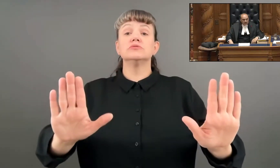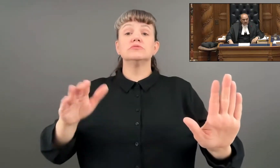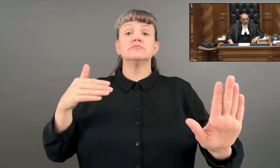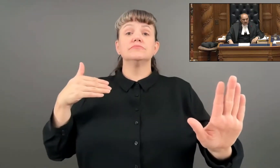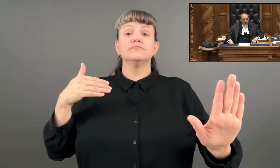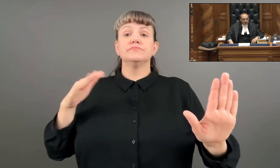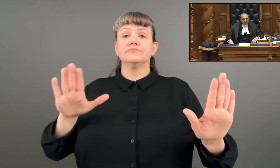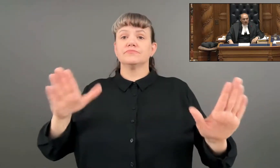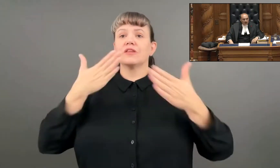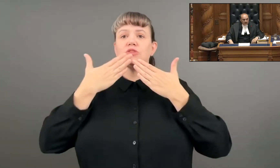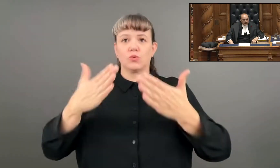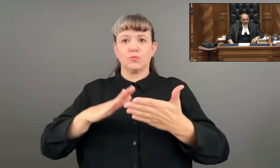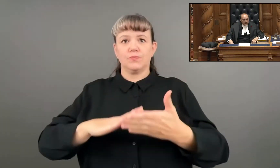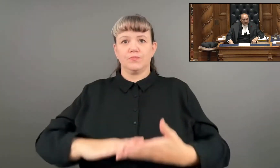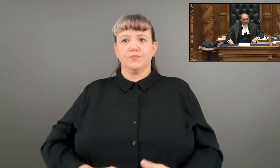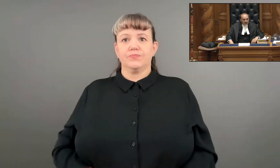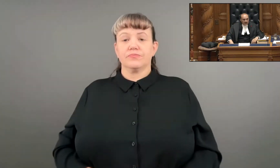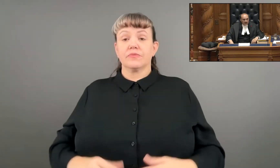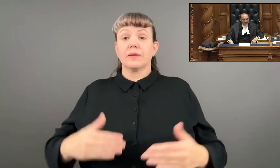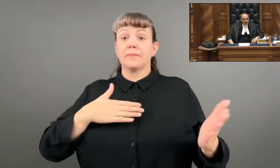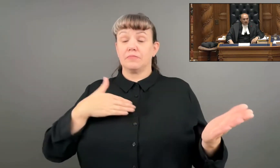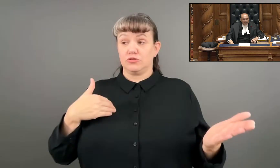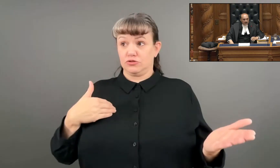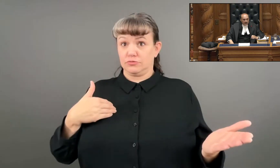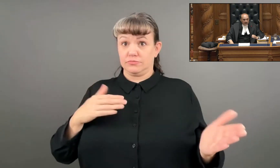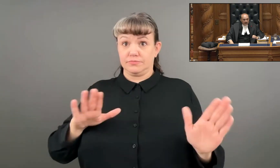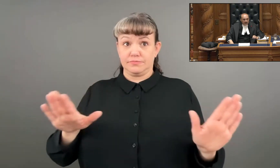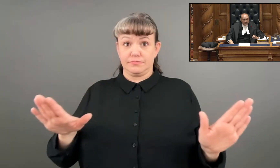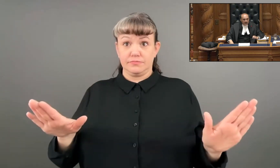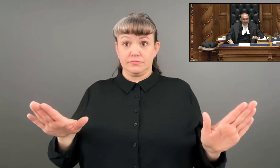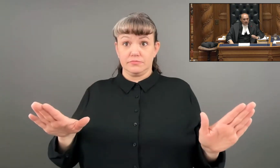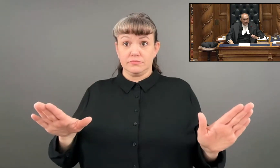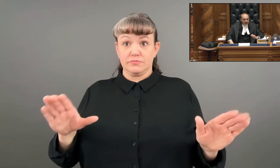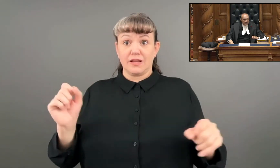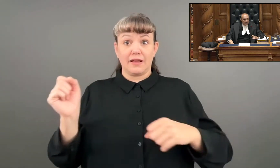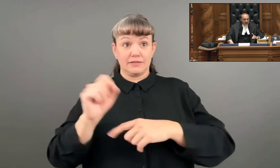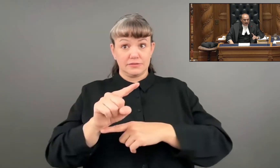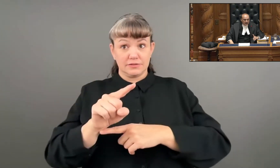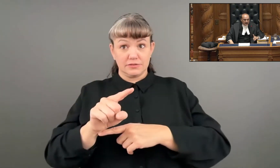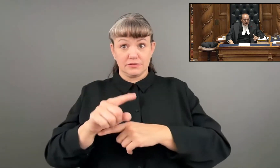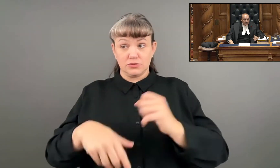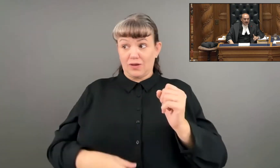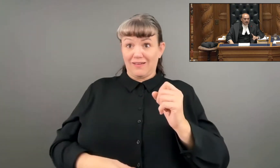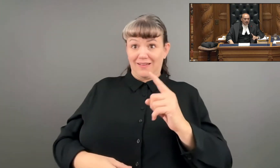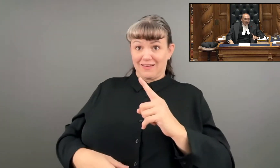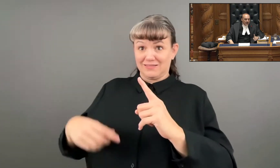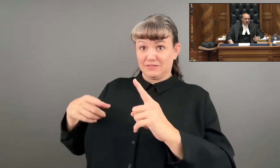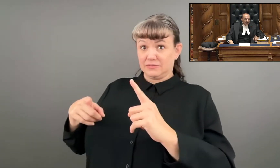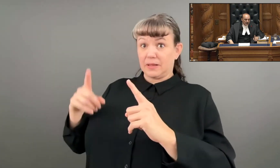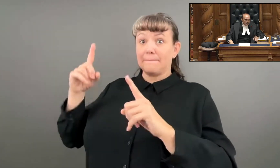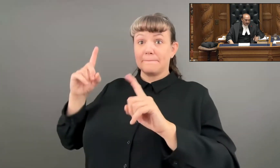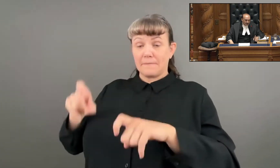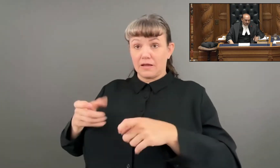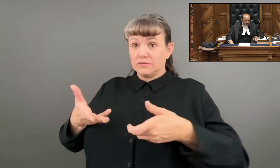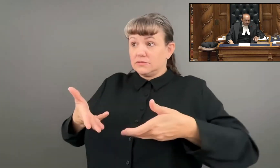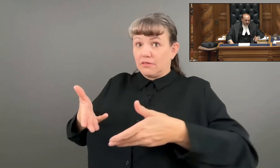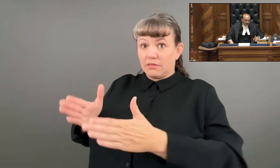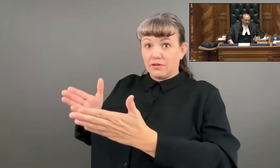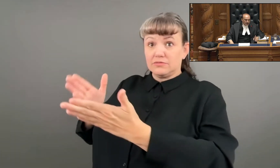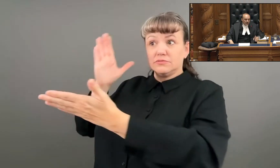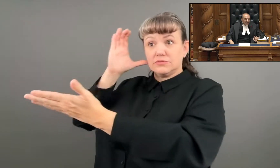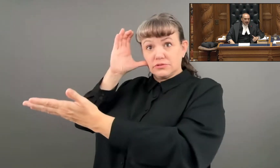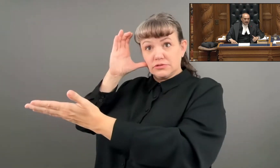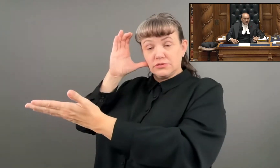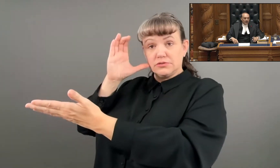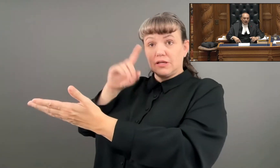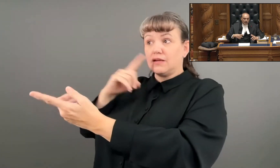Members, when the question has been asked, you just give the courtesy to the minister to answer that. There's no need to interrupt in between.